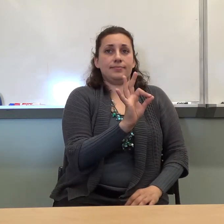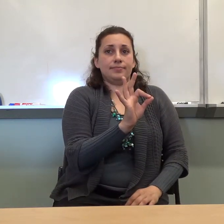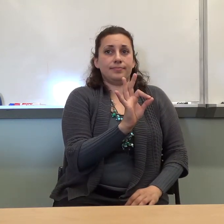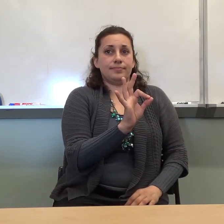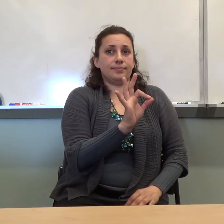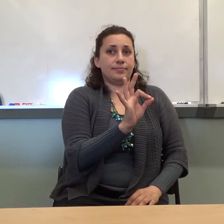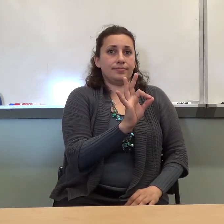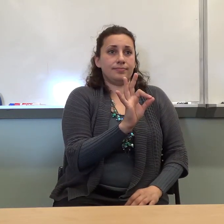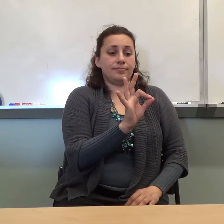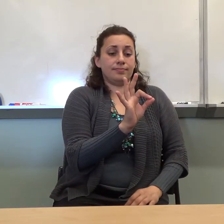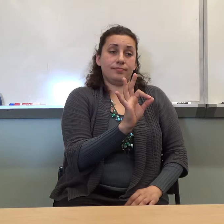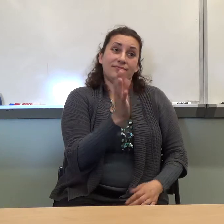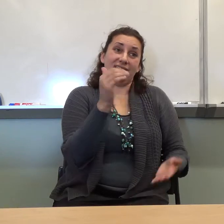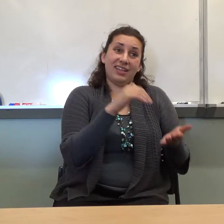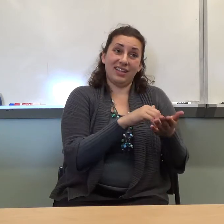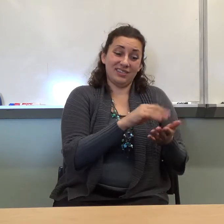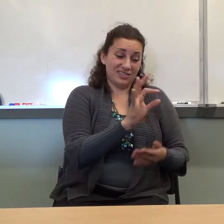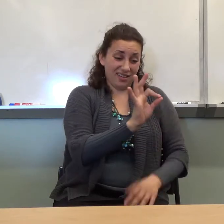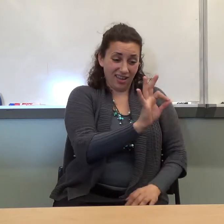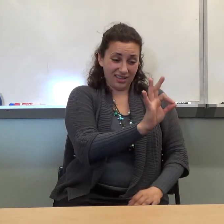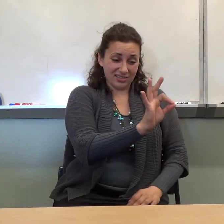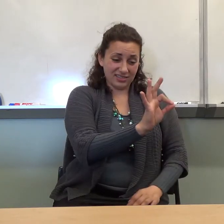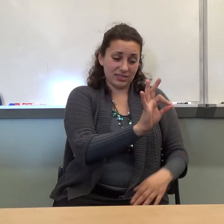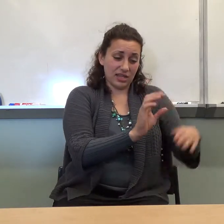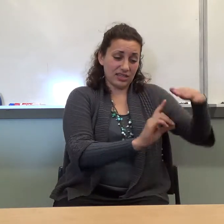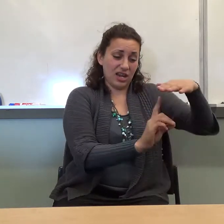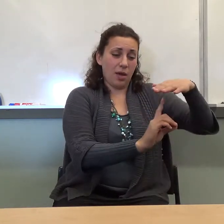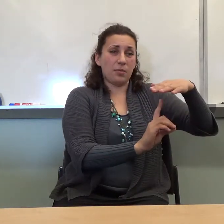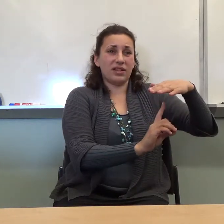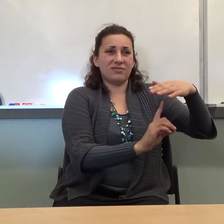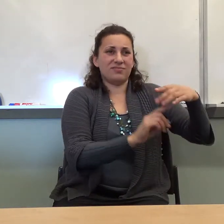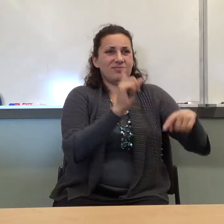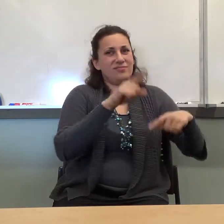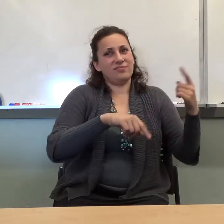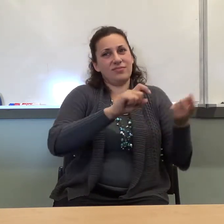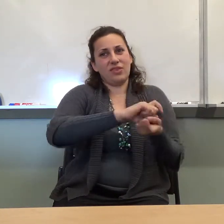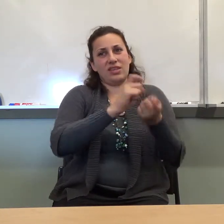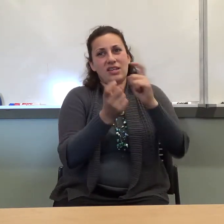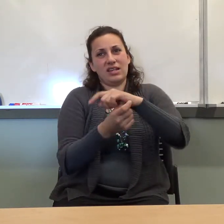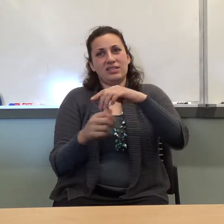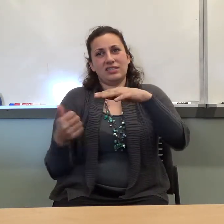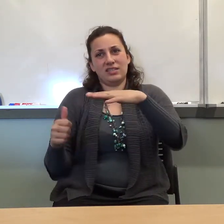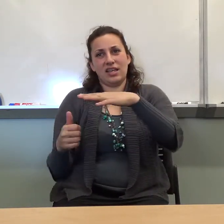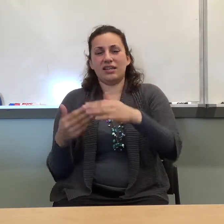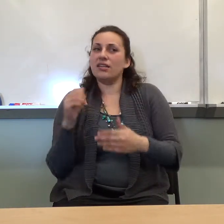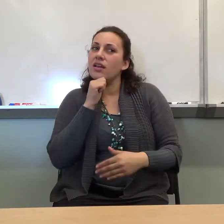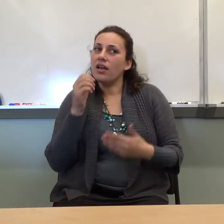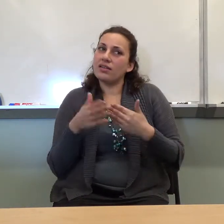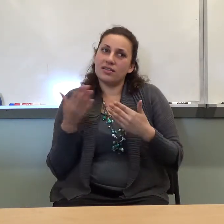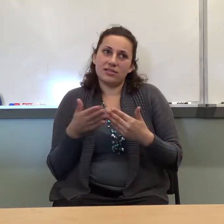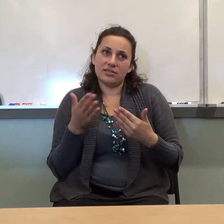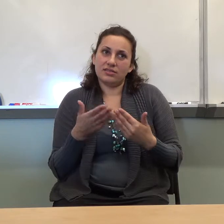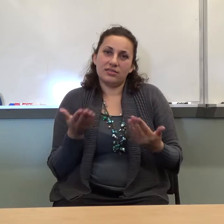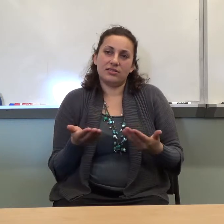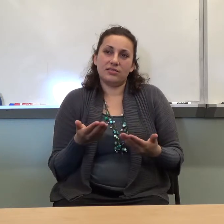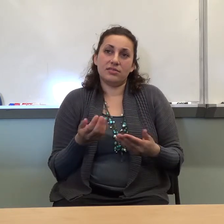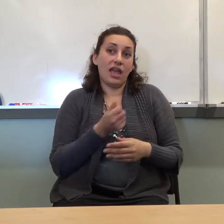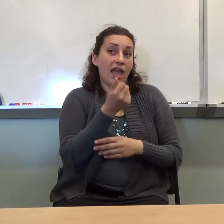Well, once again, 9 is a denominator that you can't easily convert into 10. So it's going to be a problem. Anything like that is going to give rise to